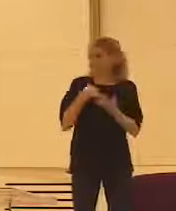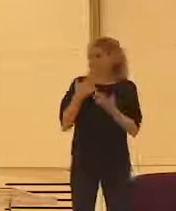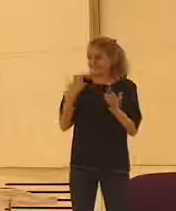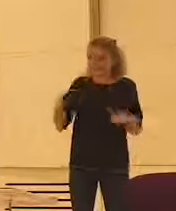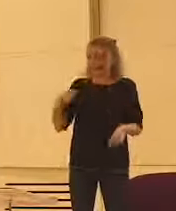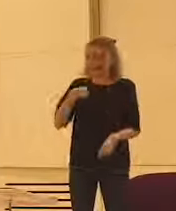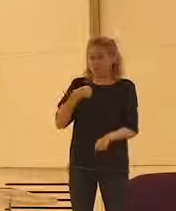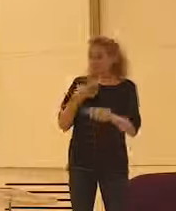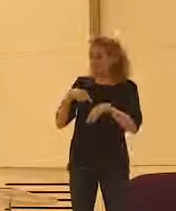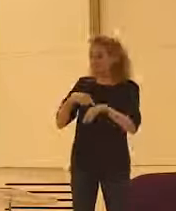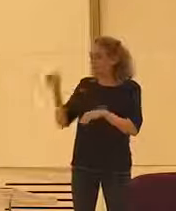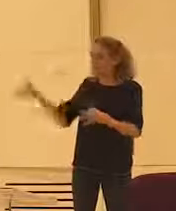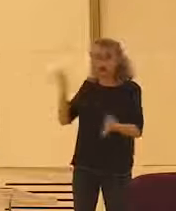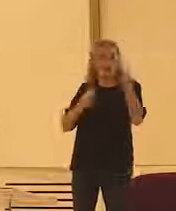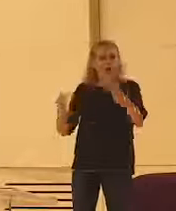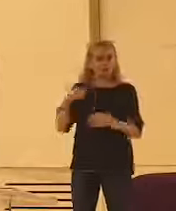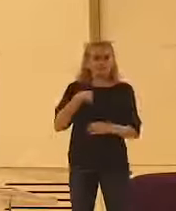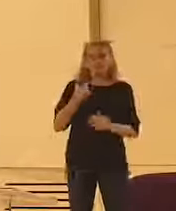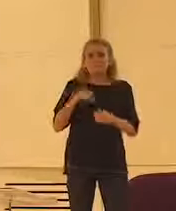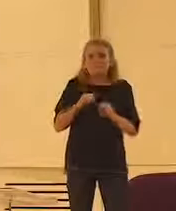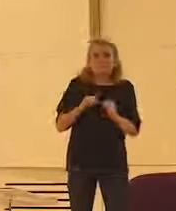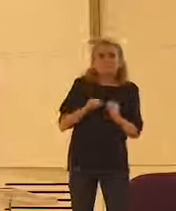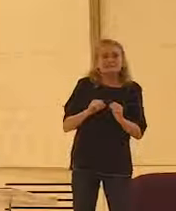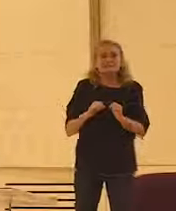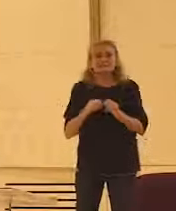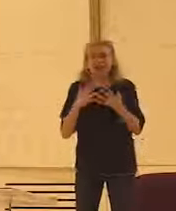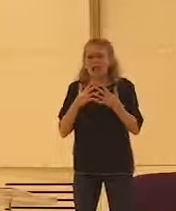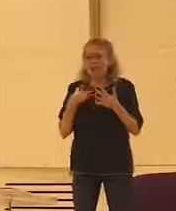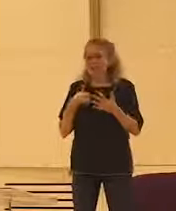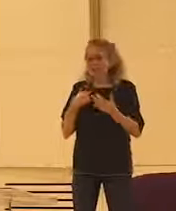Who is there? Sometimes people ask me,